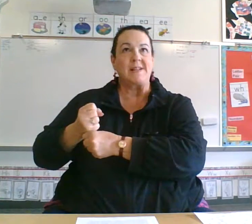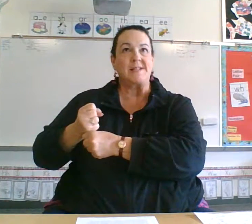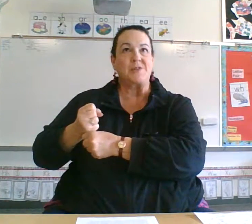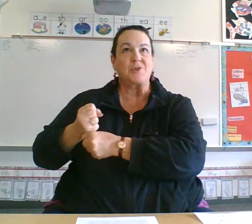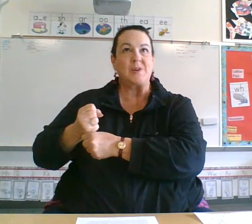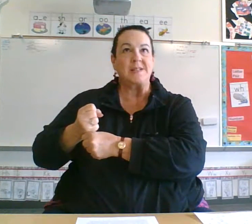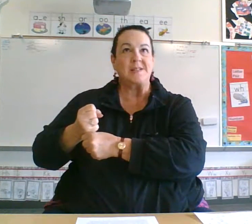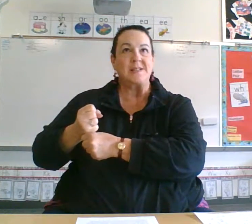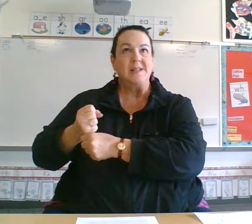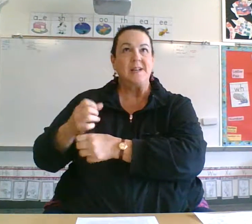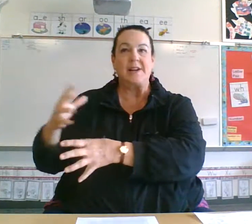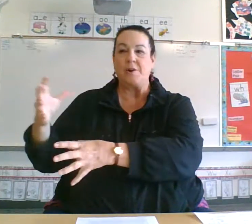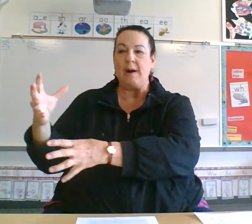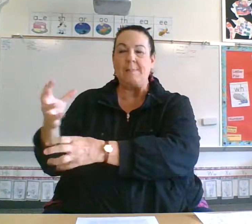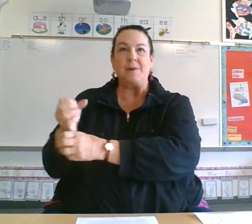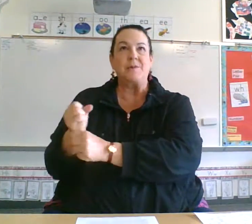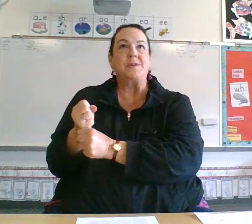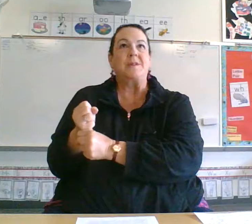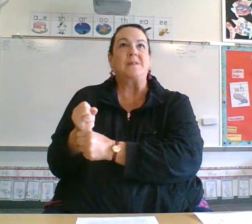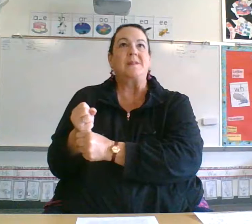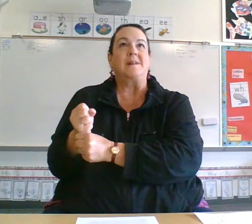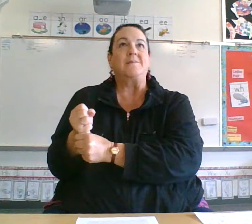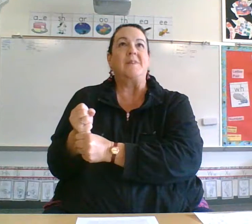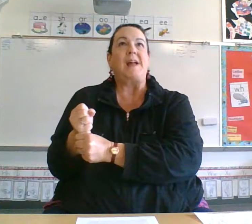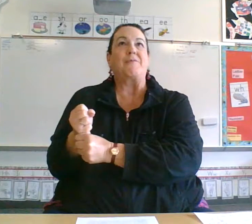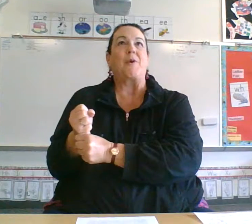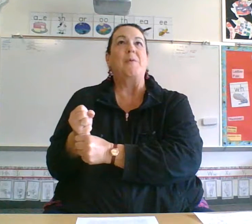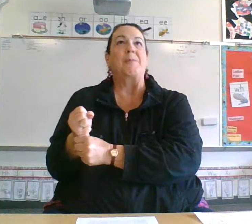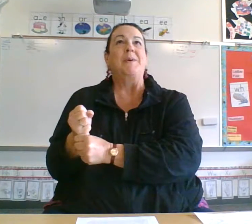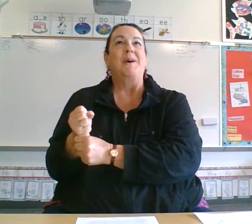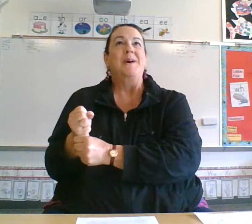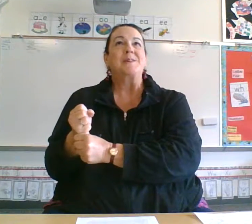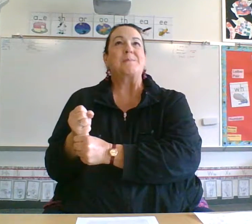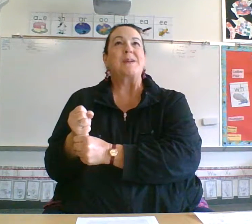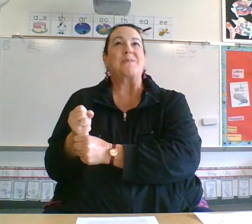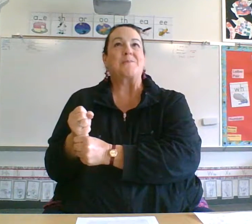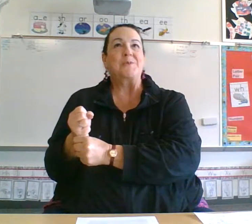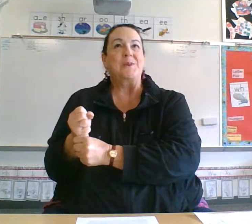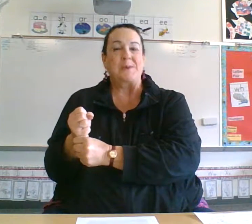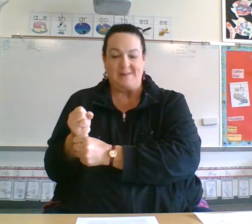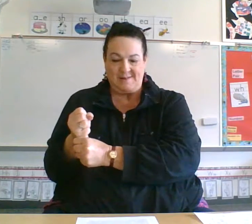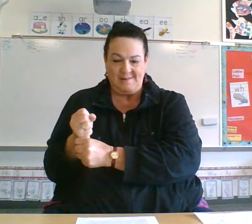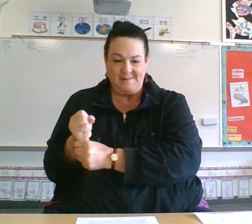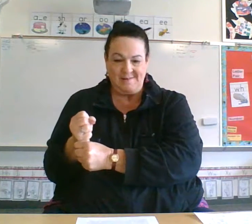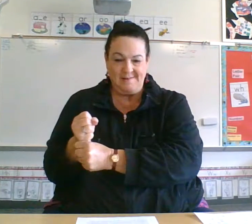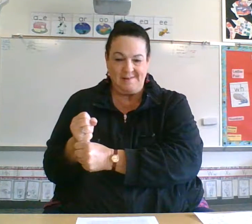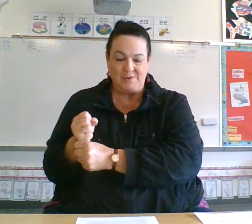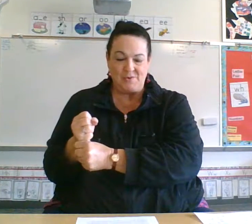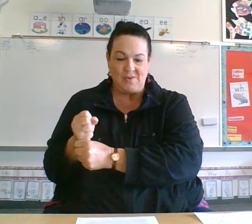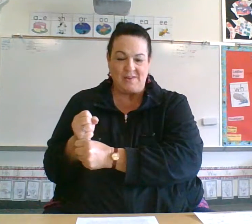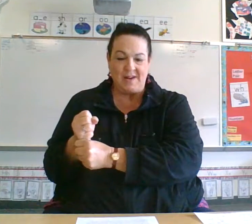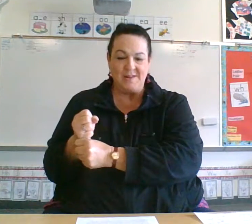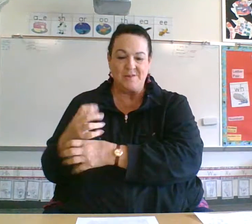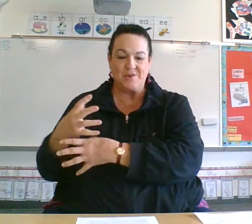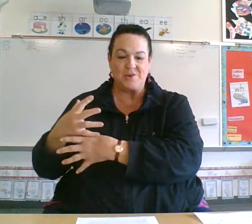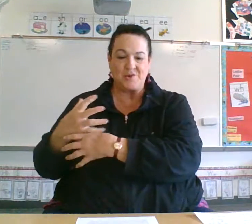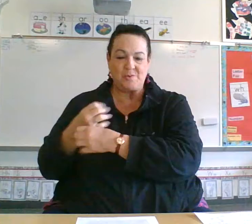and trust, like you're grabbing onto a life rope somebody threw you in if you're drowning.